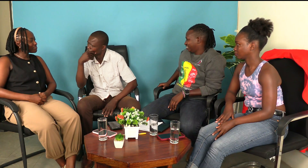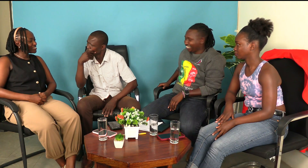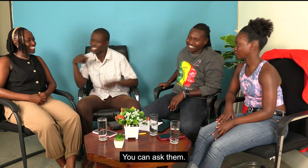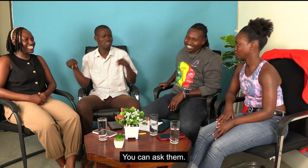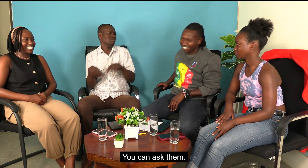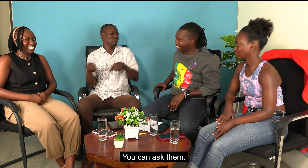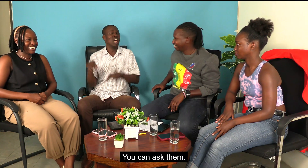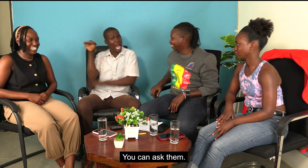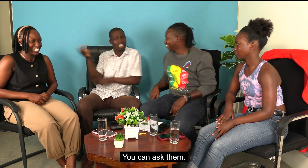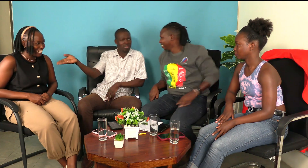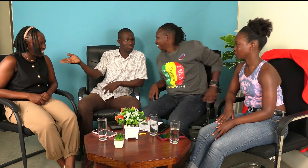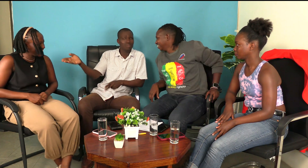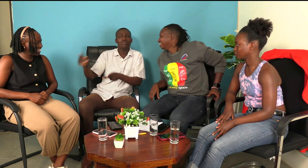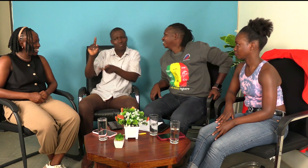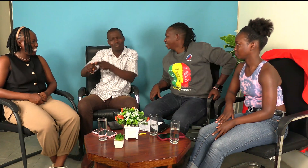I know.